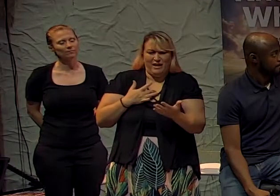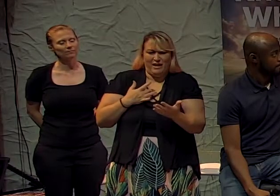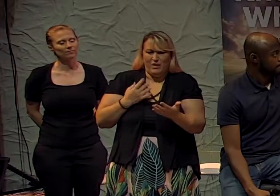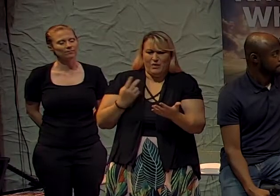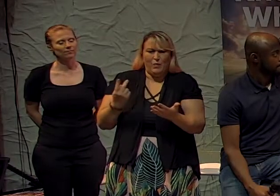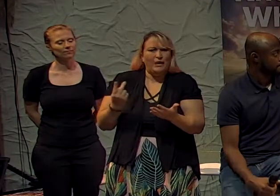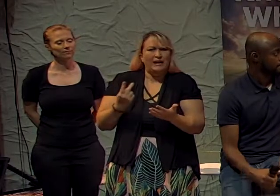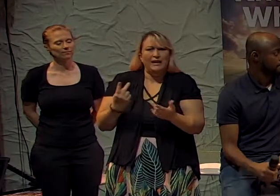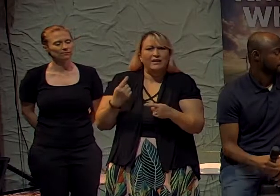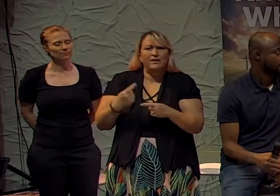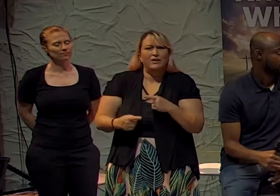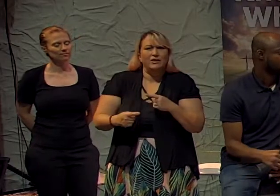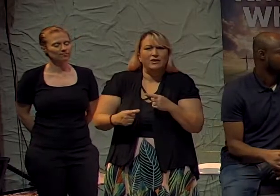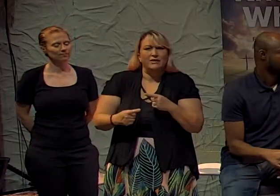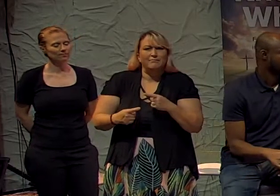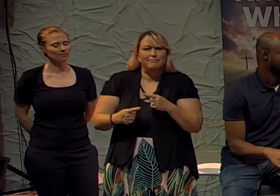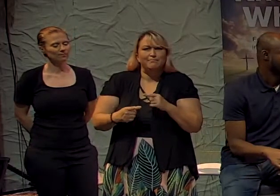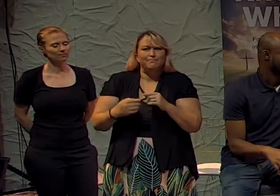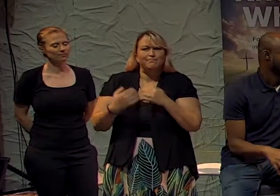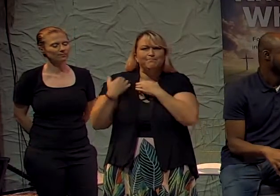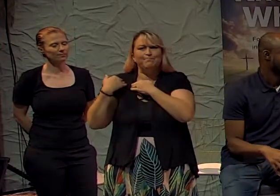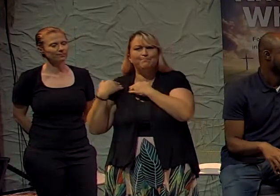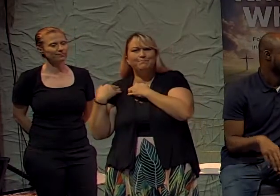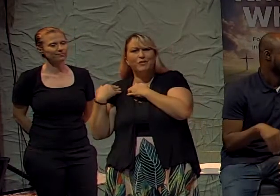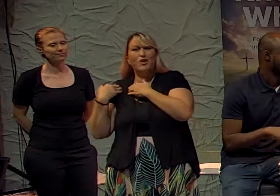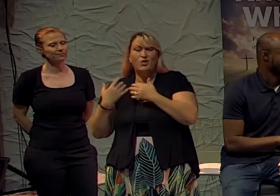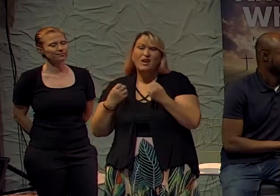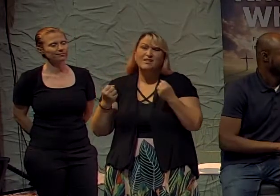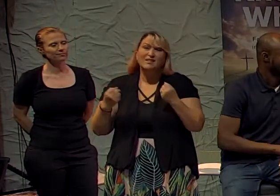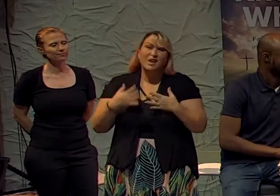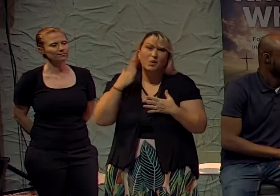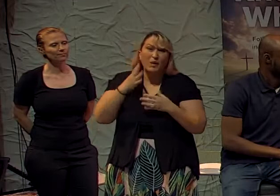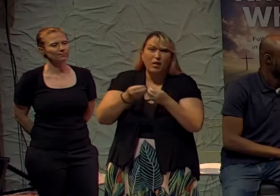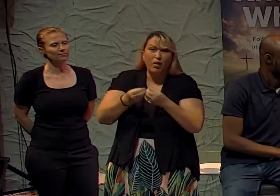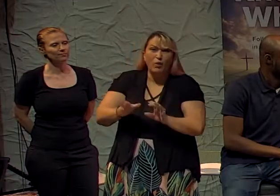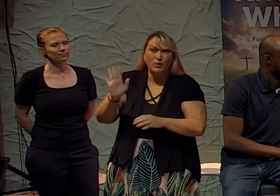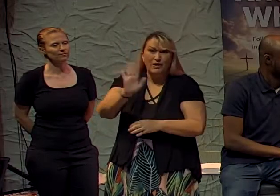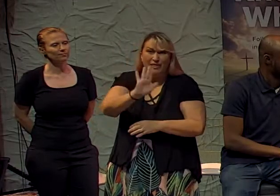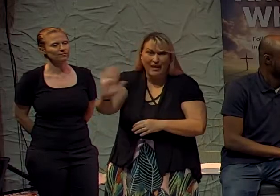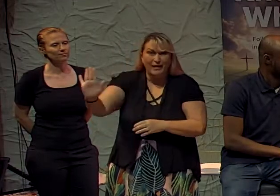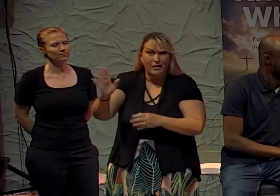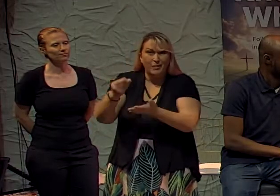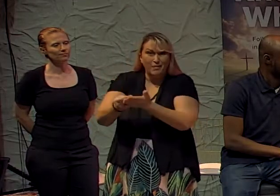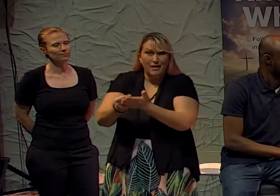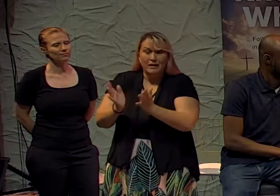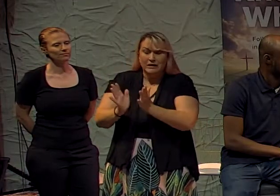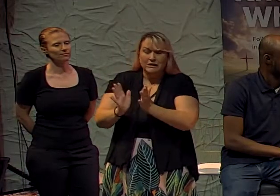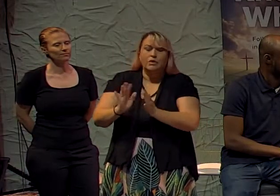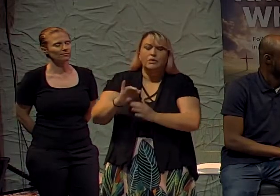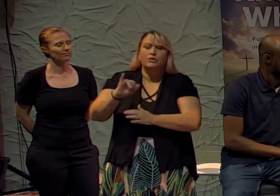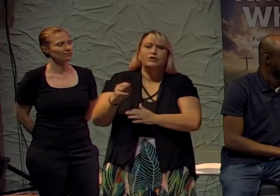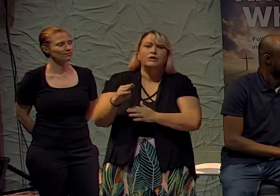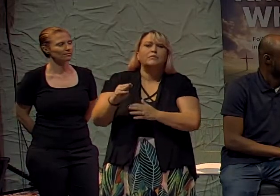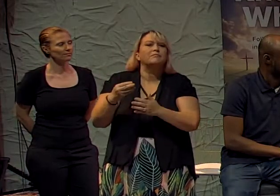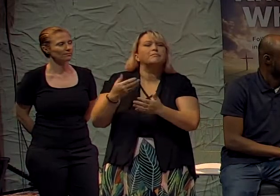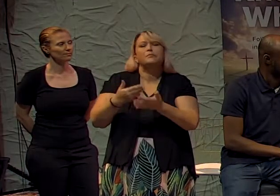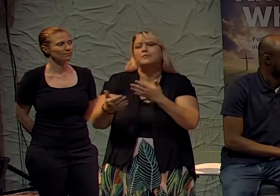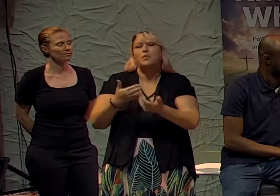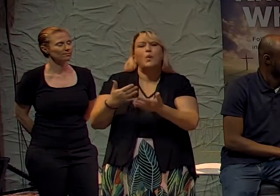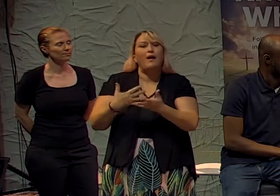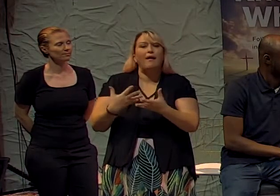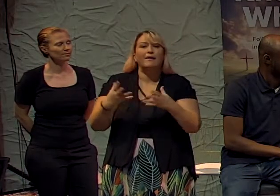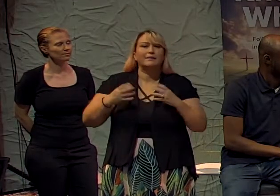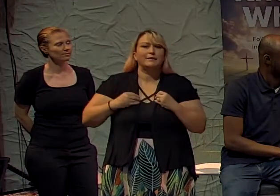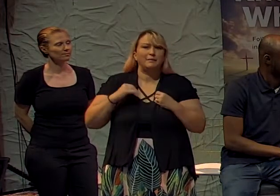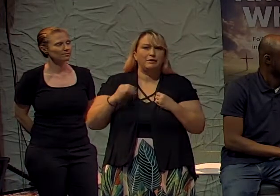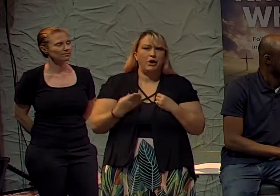bear up under, because you get scared you're going to lose somebody's money. And so Jim went ahead and took the job